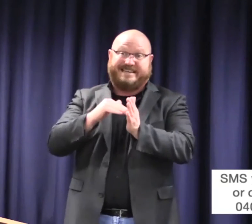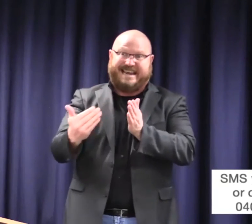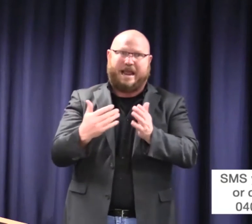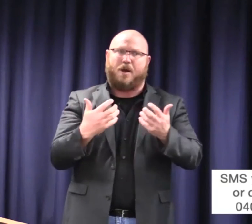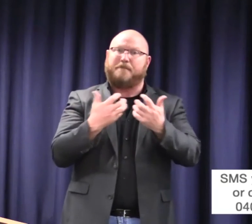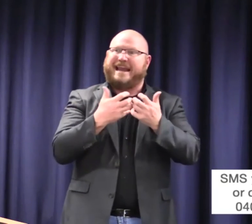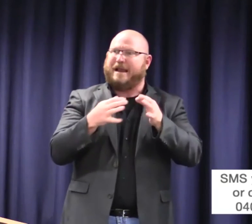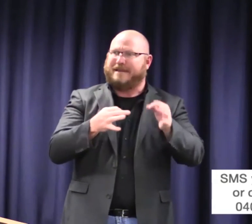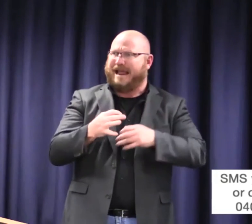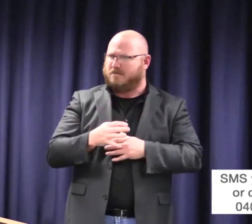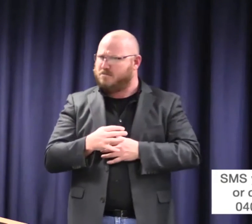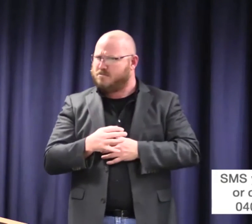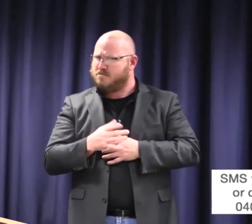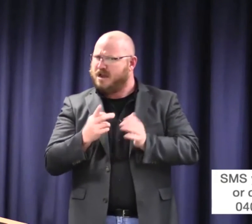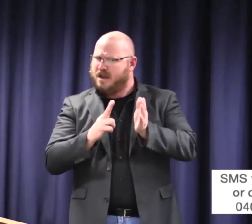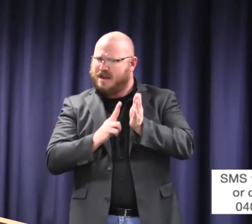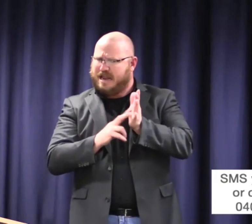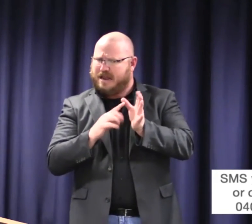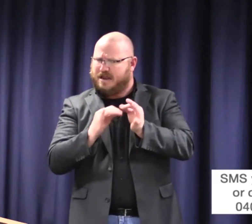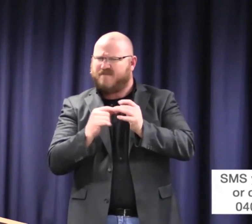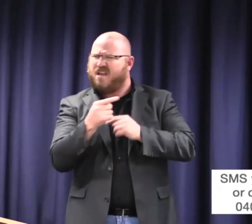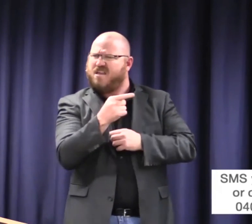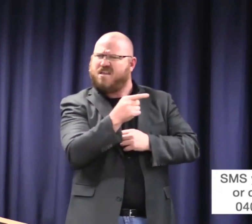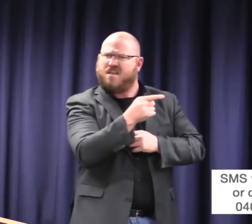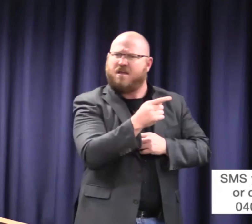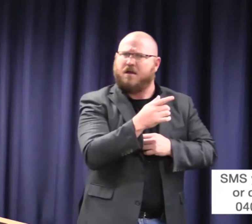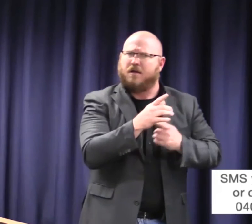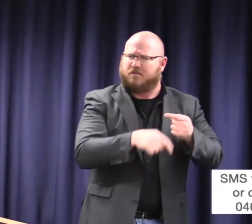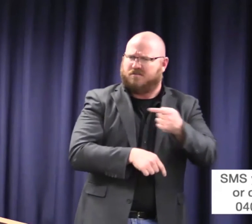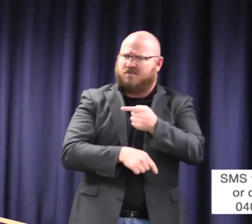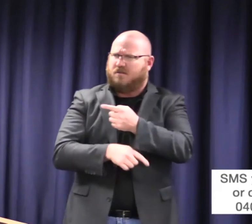many times you're going to be ill throughout the year. Now,